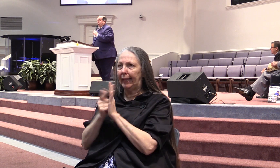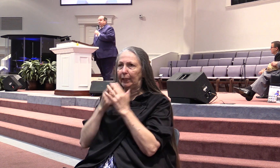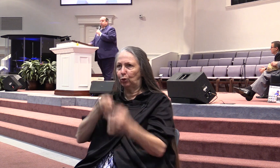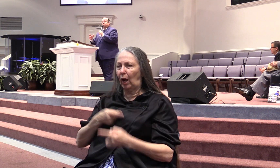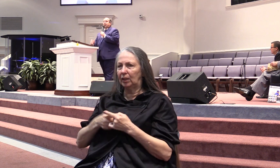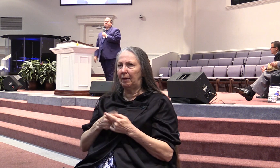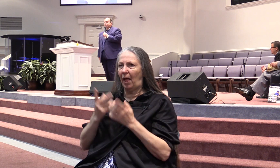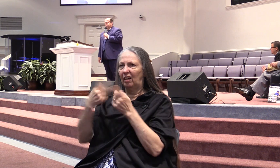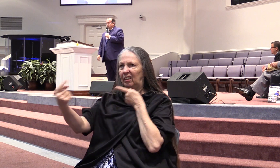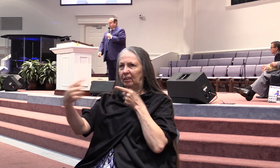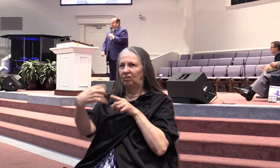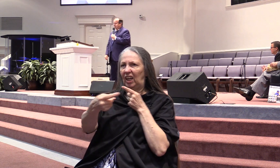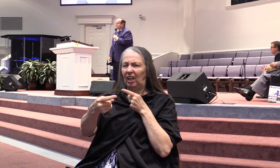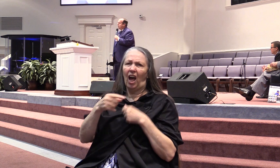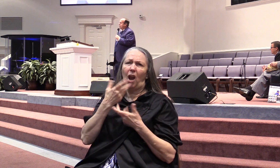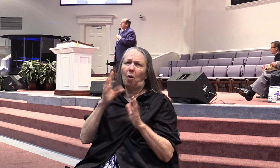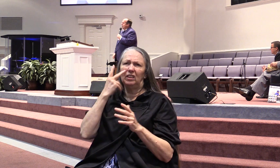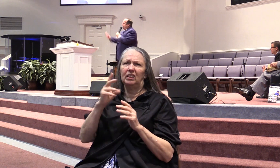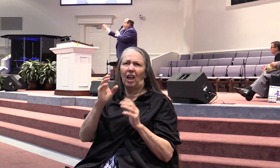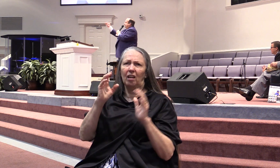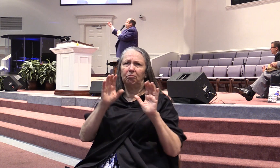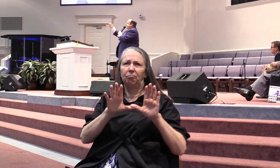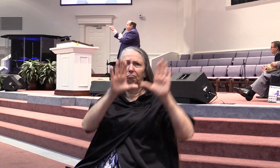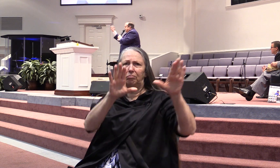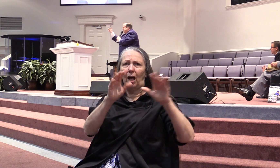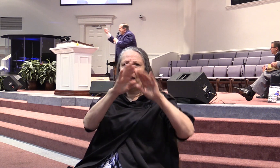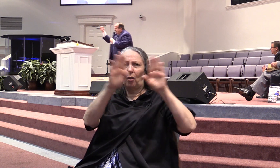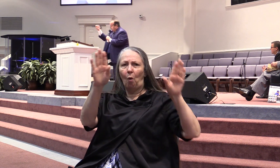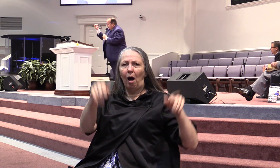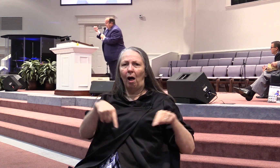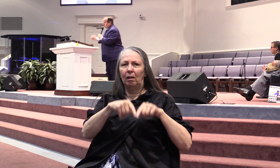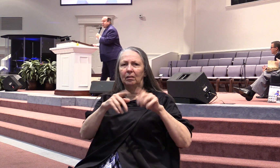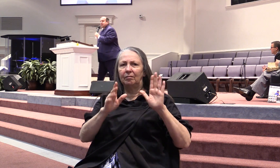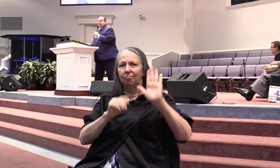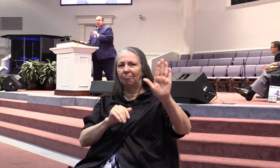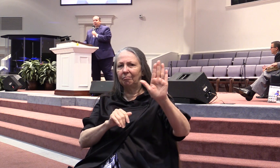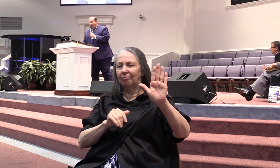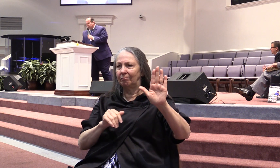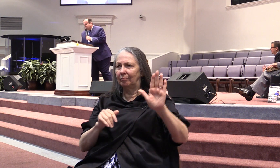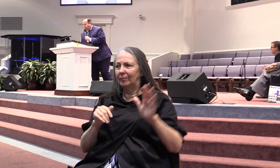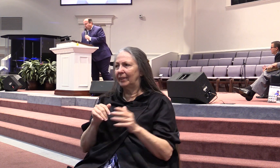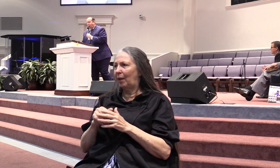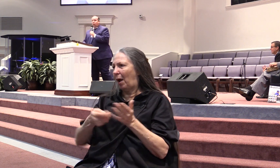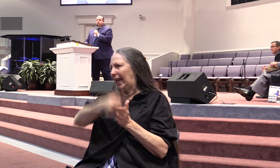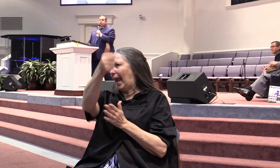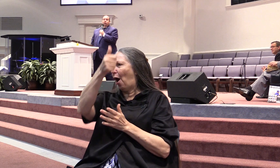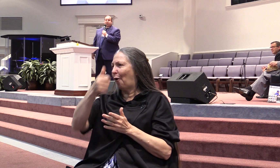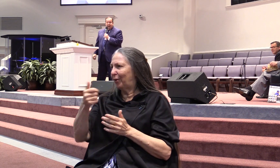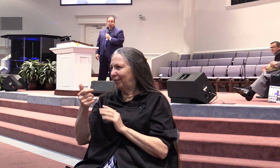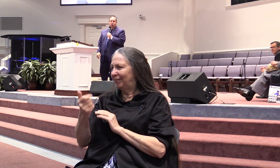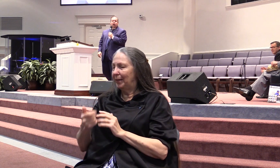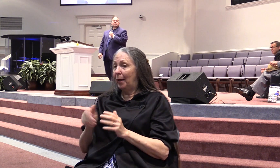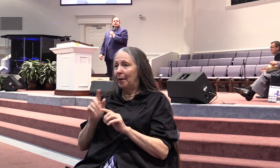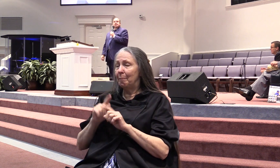have surrounded their display in public venues around the country. This concise expression of God's moral code is known as